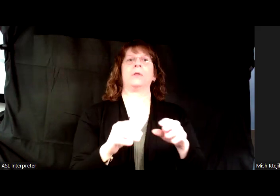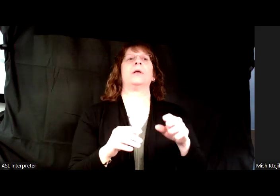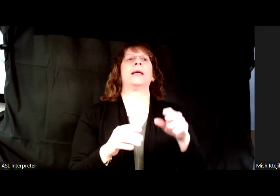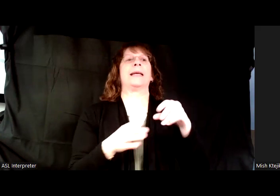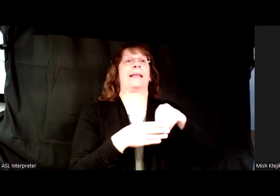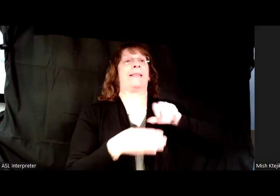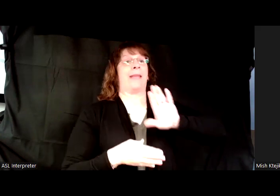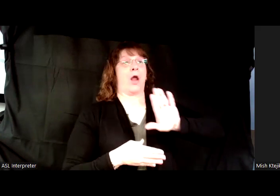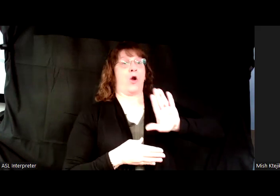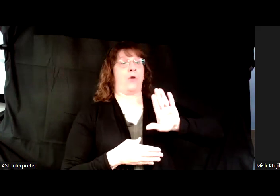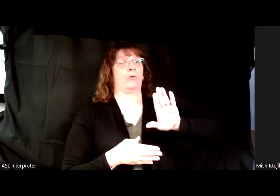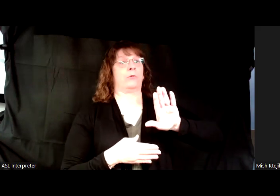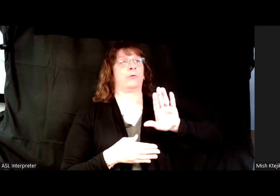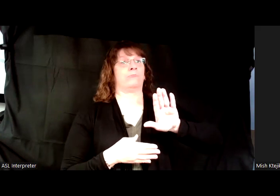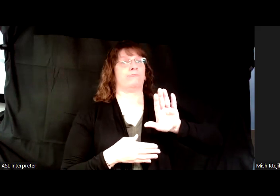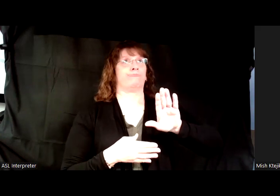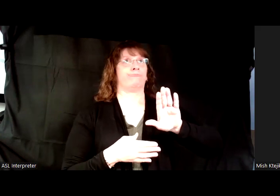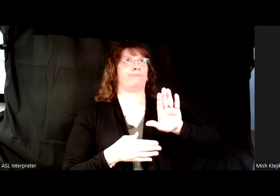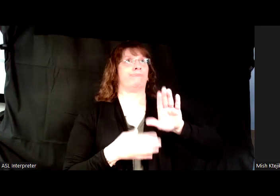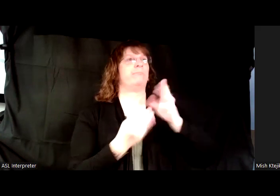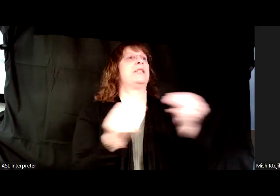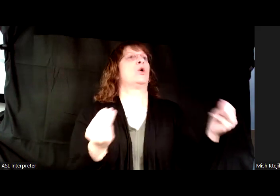But before the RAC met,